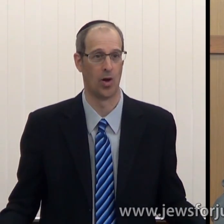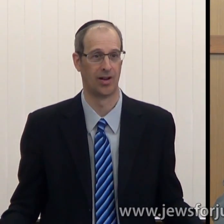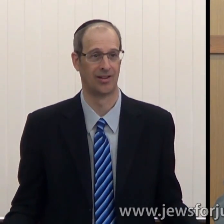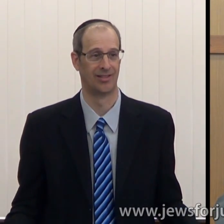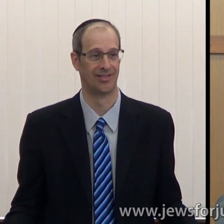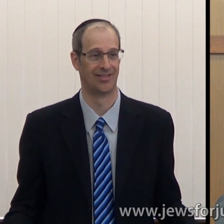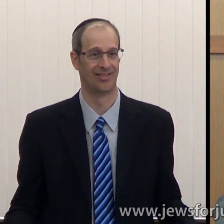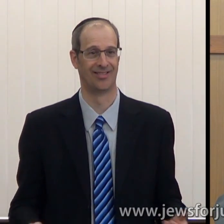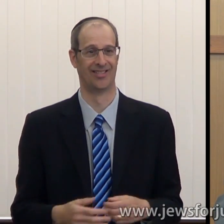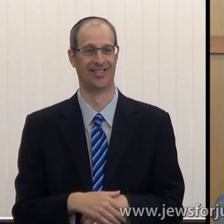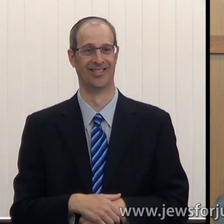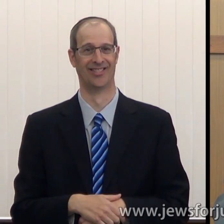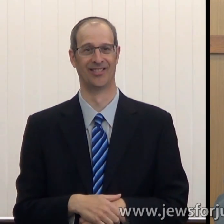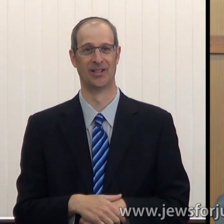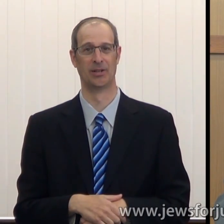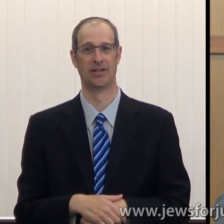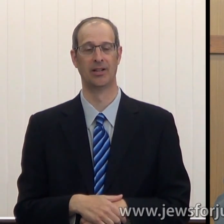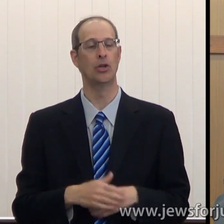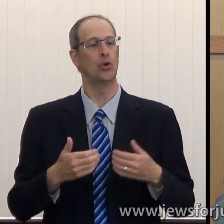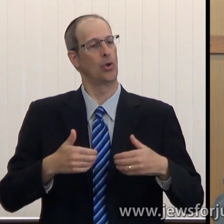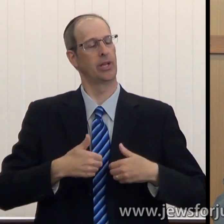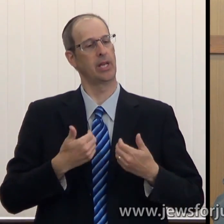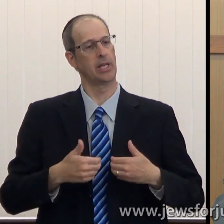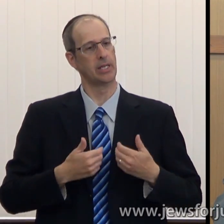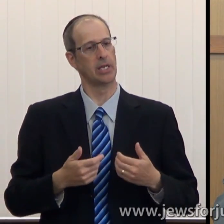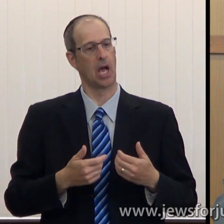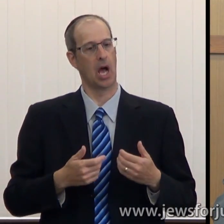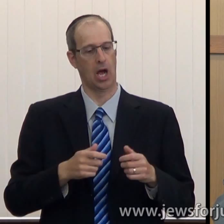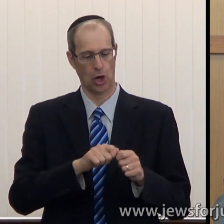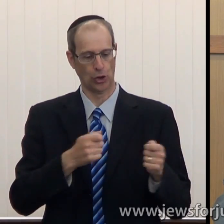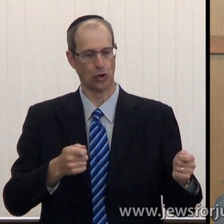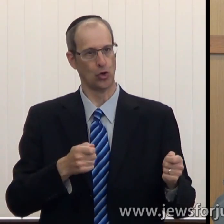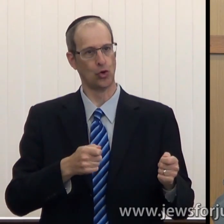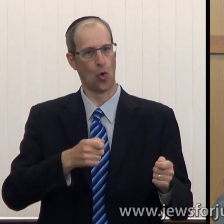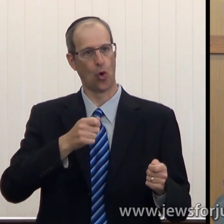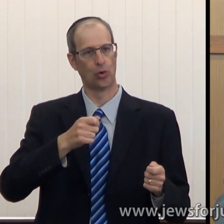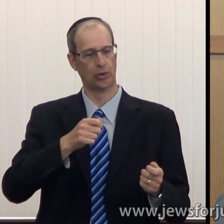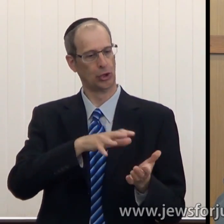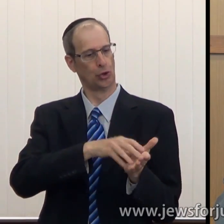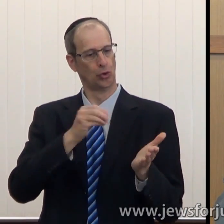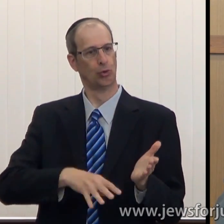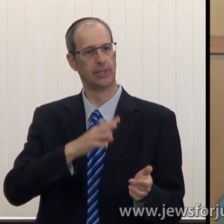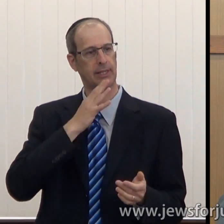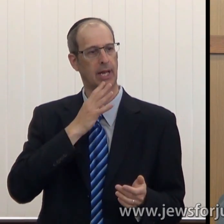So this young Torah scholar said,